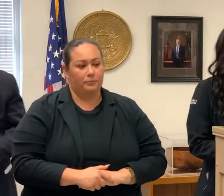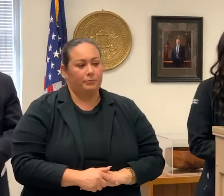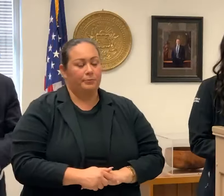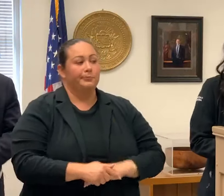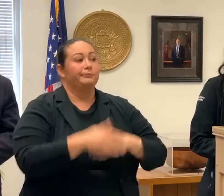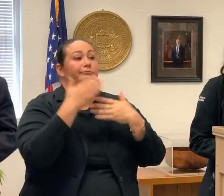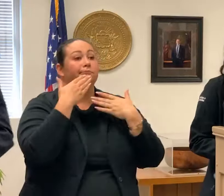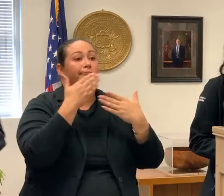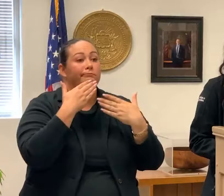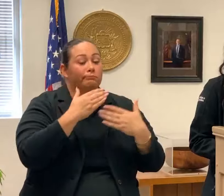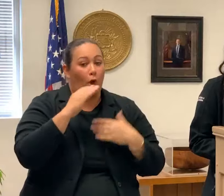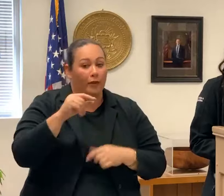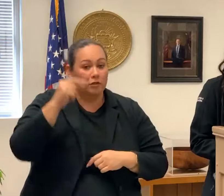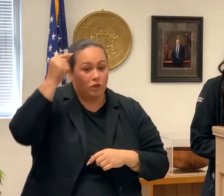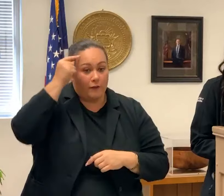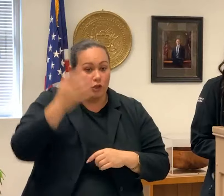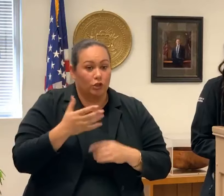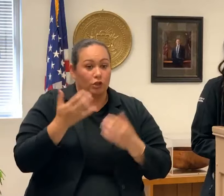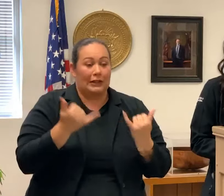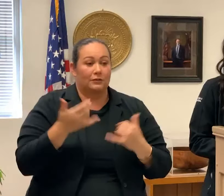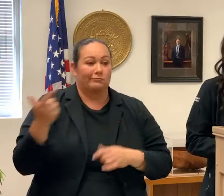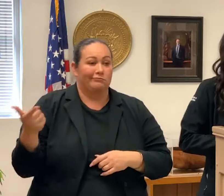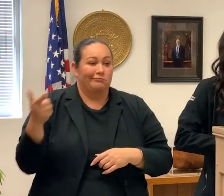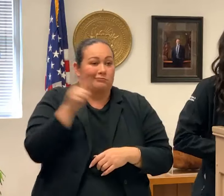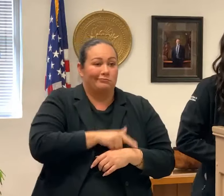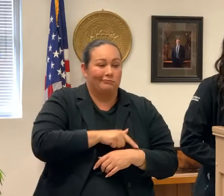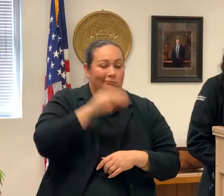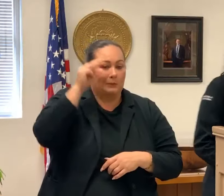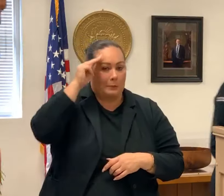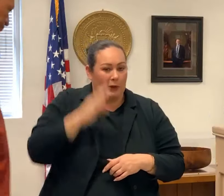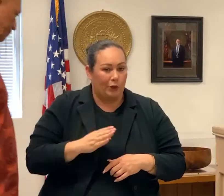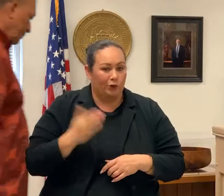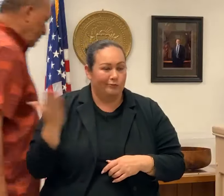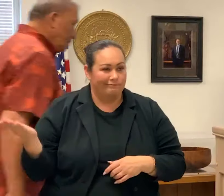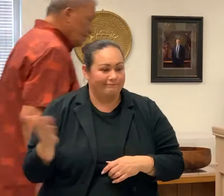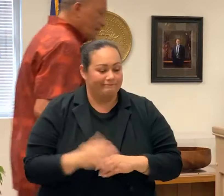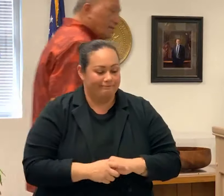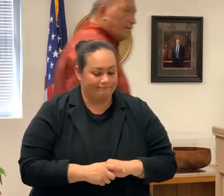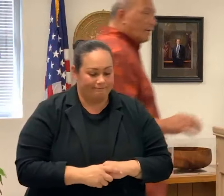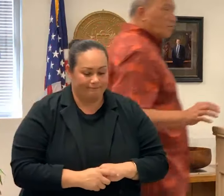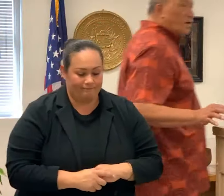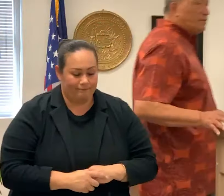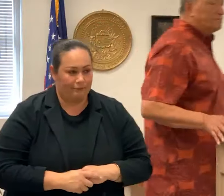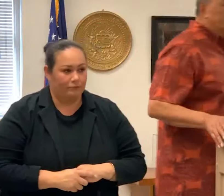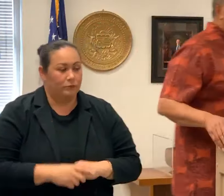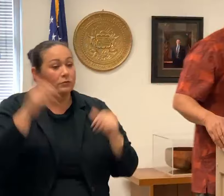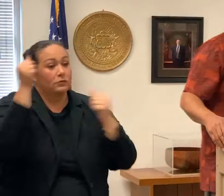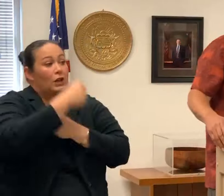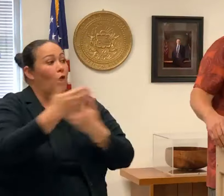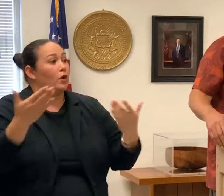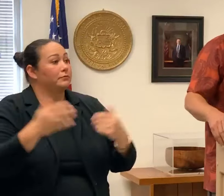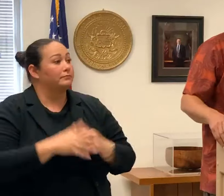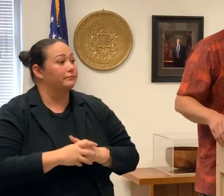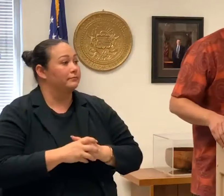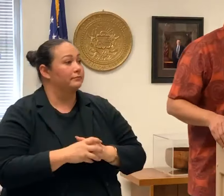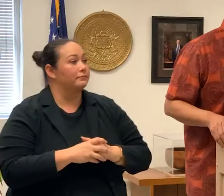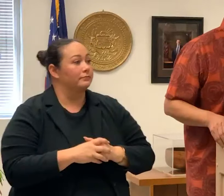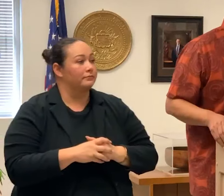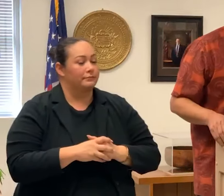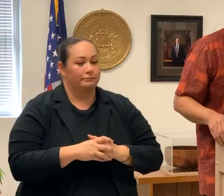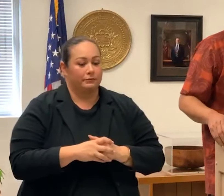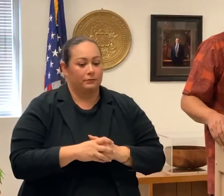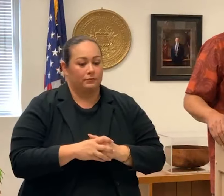Mahalo, Governor Green. Next, I'd like to introduce Maui County Mayor Richard Bissen. Aloha. We know